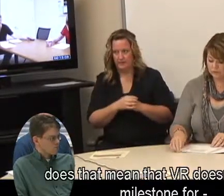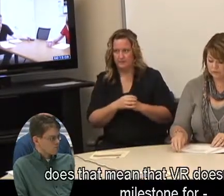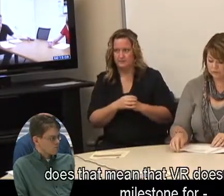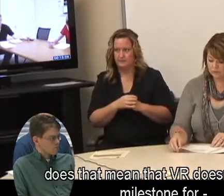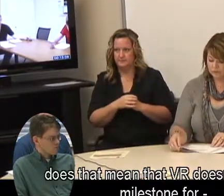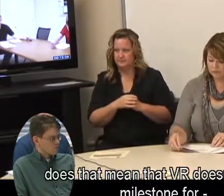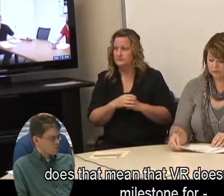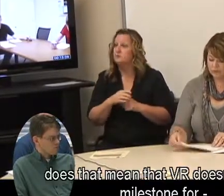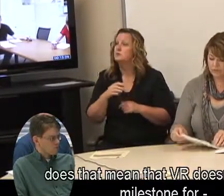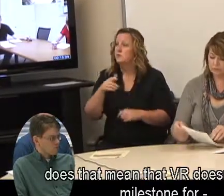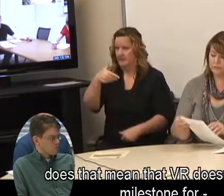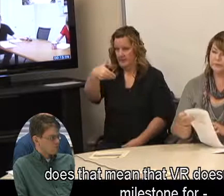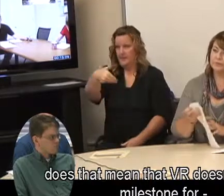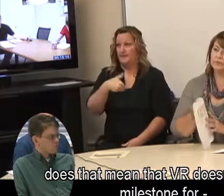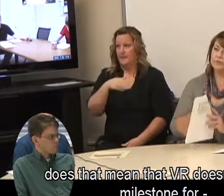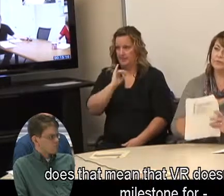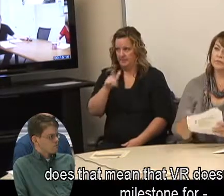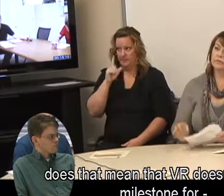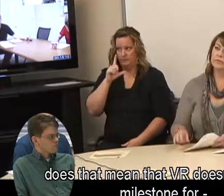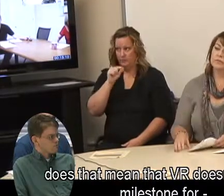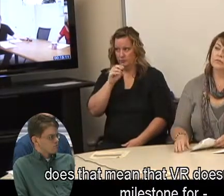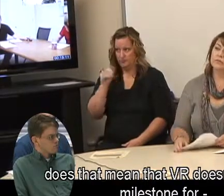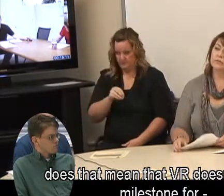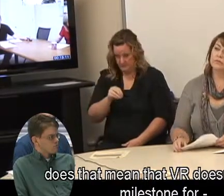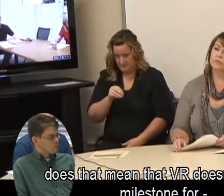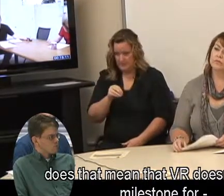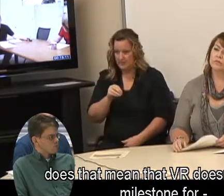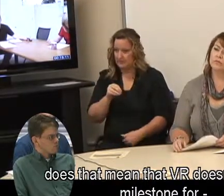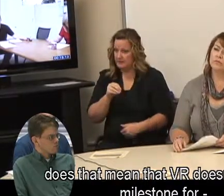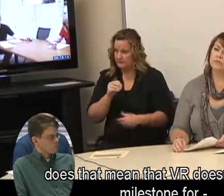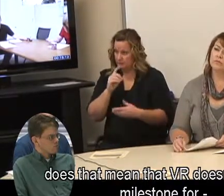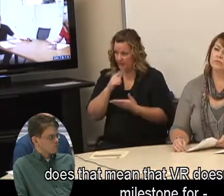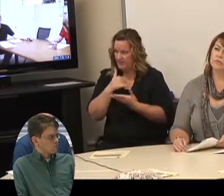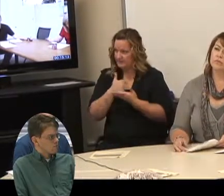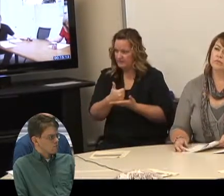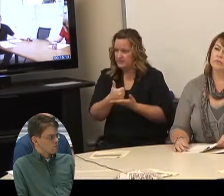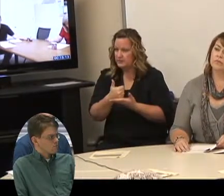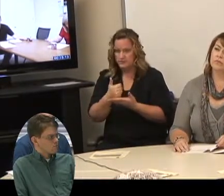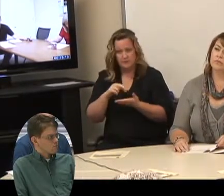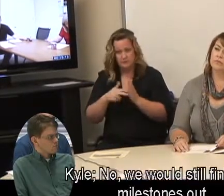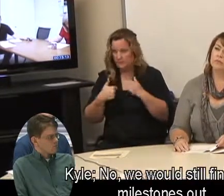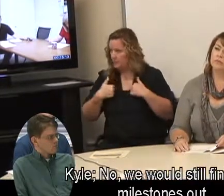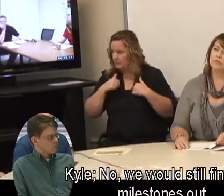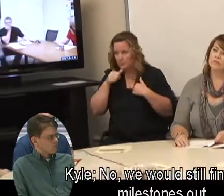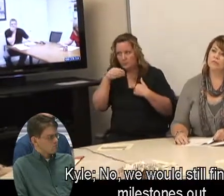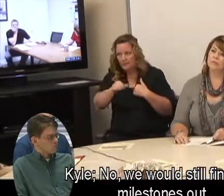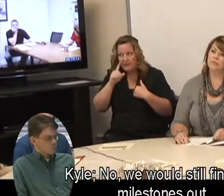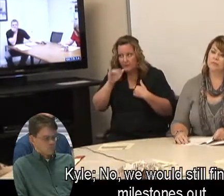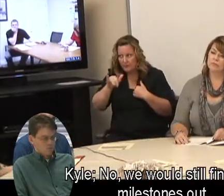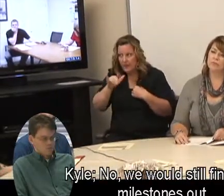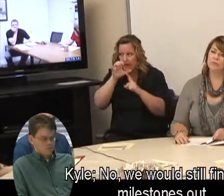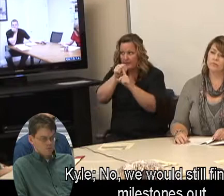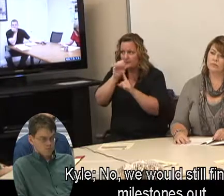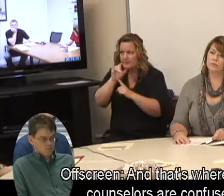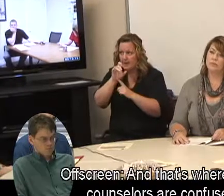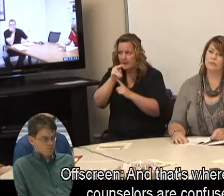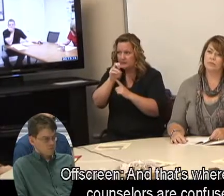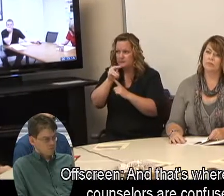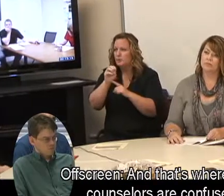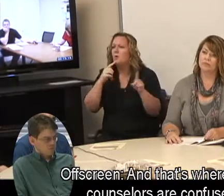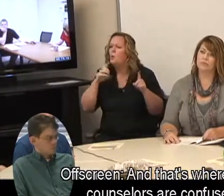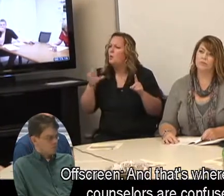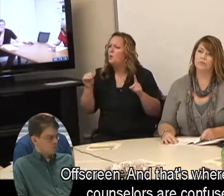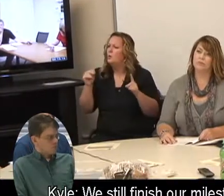for 20% intervention, does that mean that we don't, VR doesn't pay the milestone for? No, we would still finish our milestones out. where I think